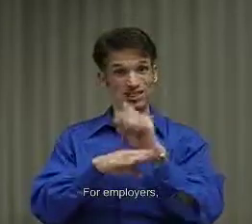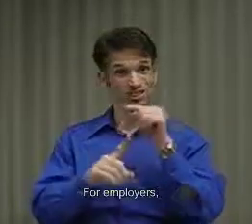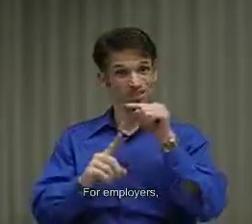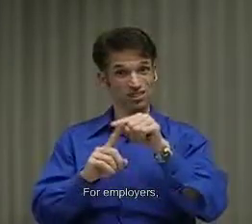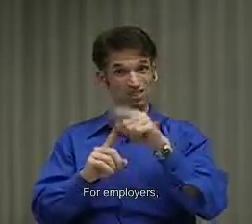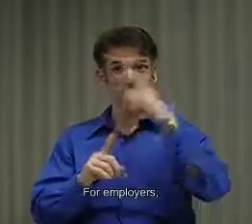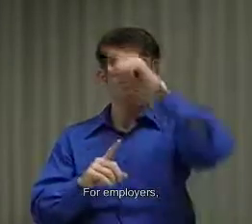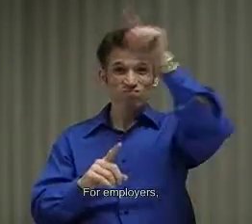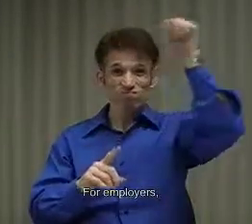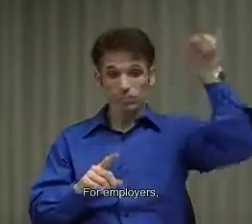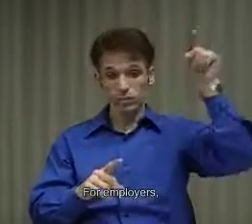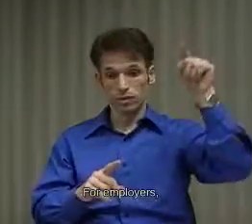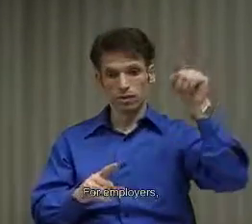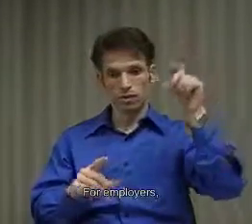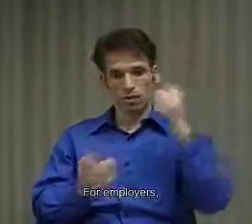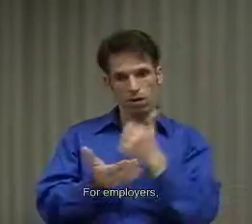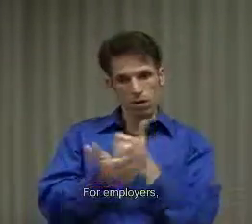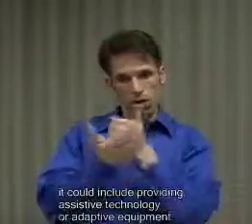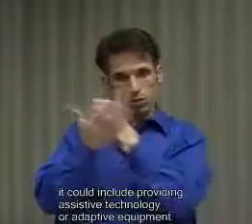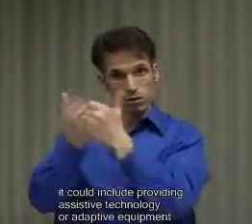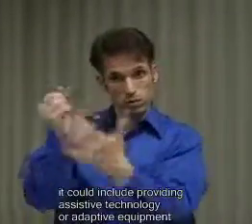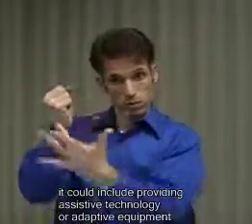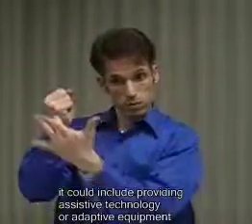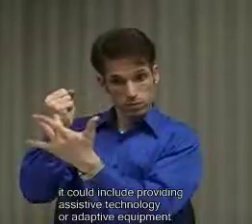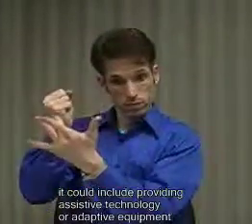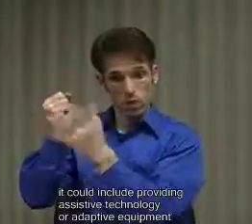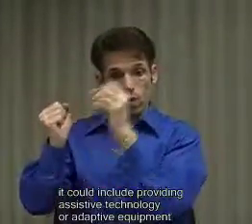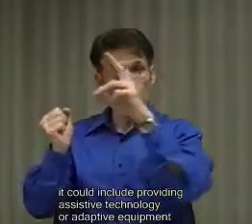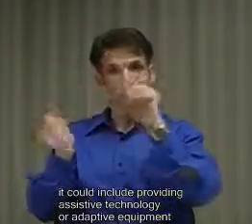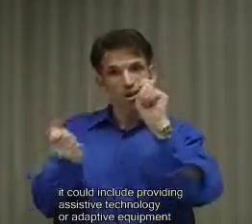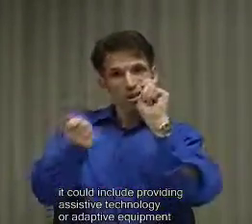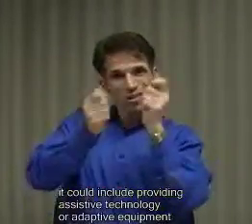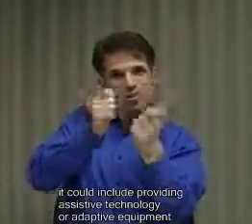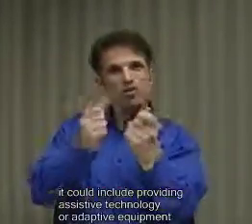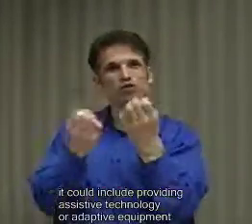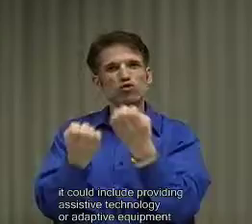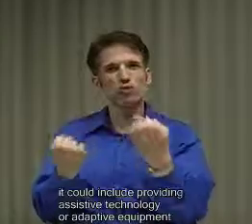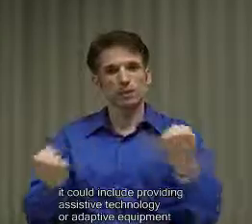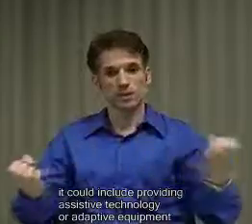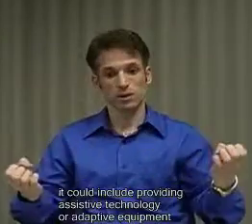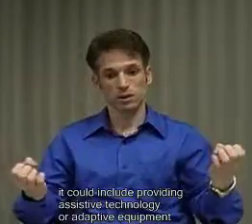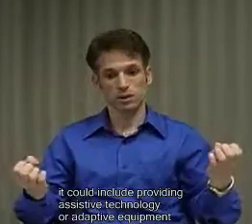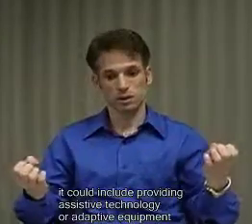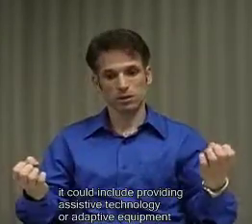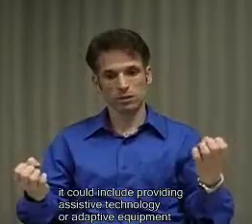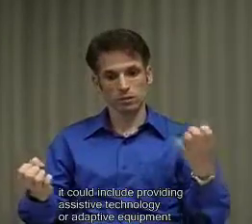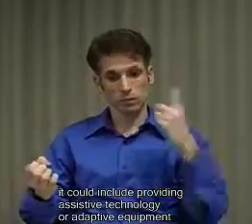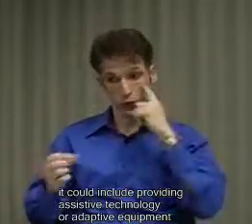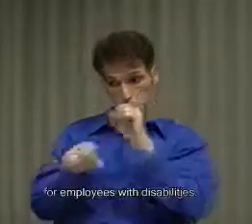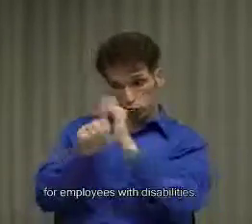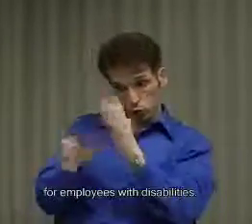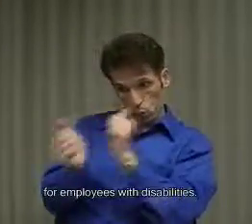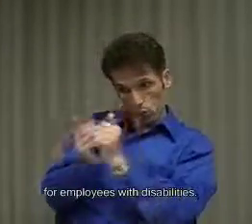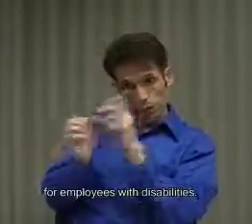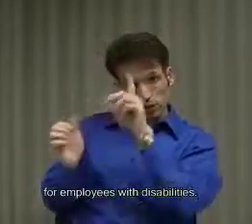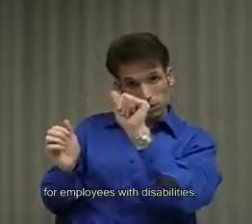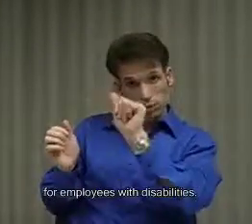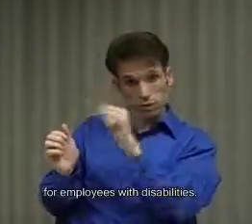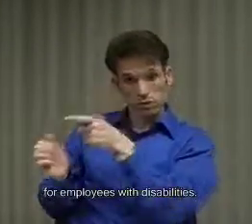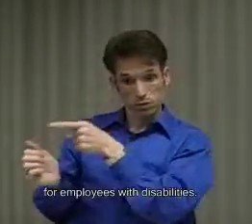For employers, it could include providing assistive technology or adaptive equipment for employees